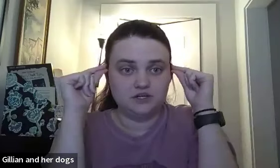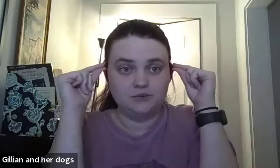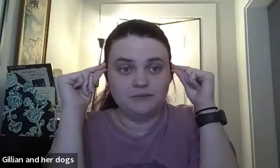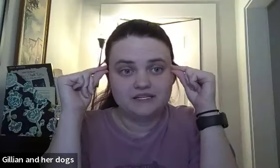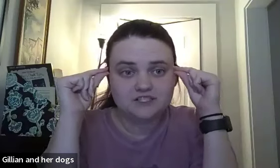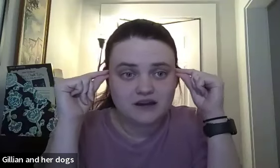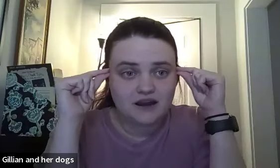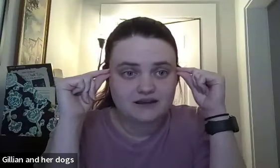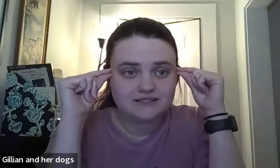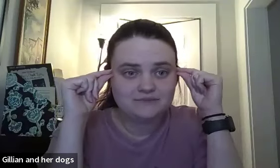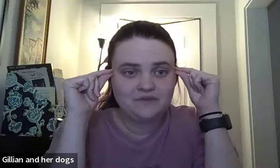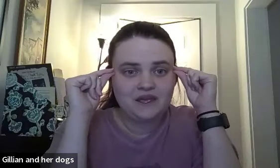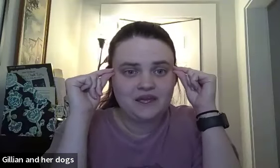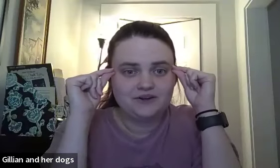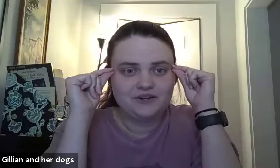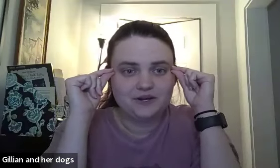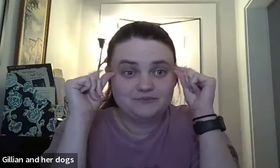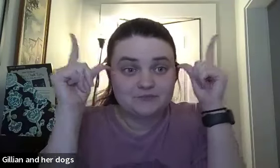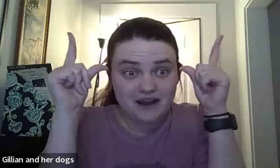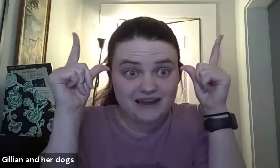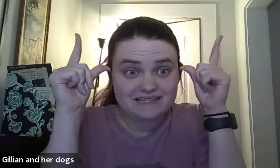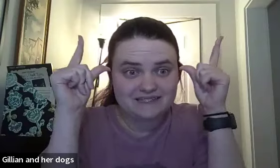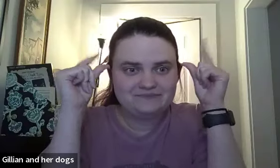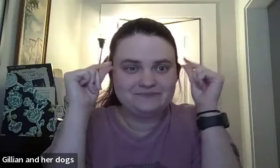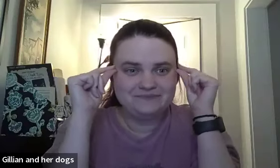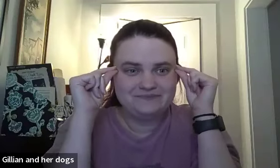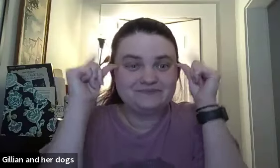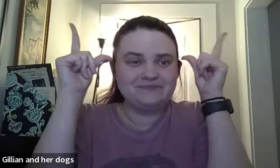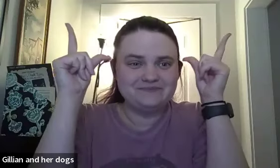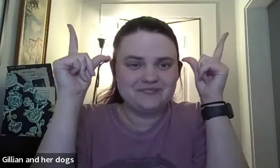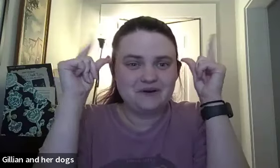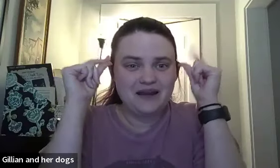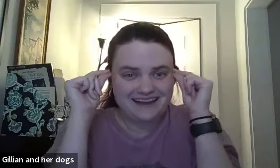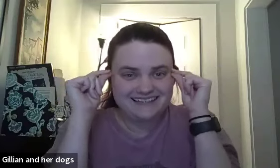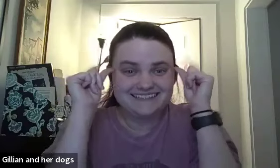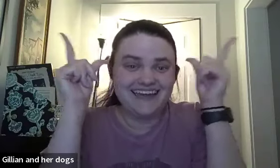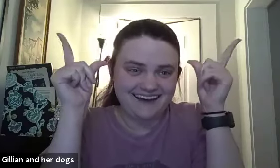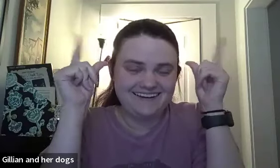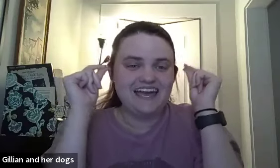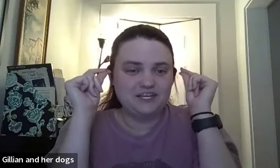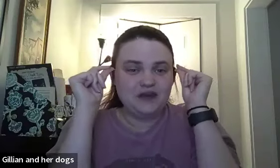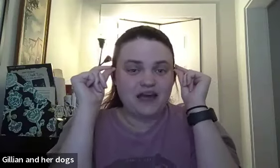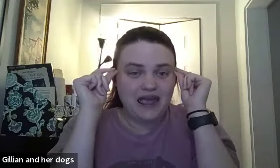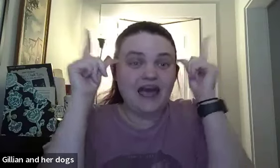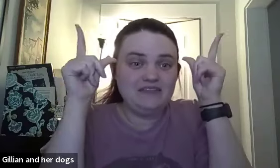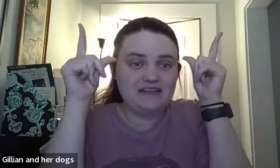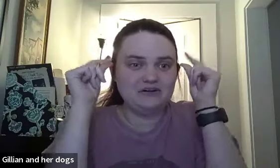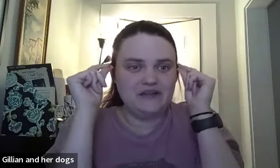You're going to put them next to your eyes and you're going to go surprise. Surprise. Yeah. And you kind of add that little